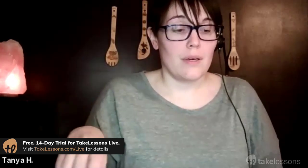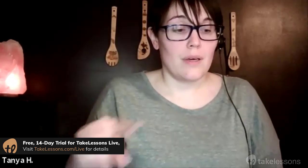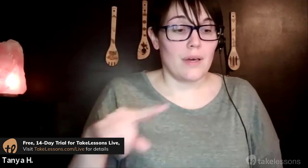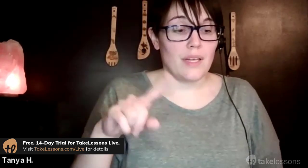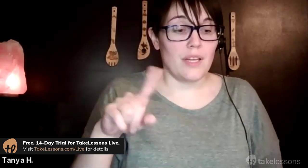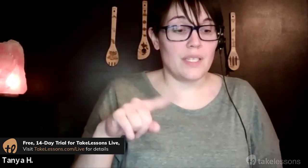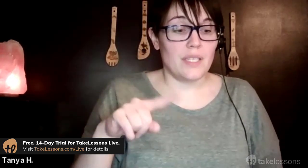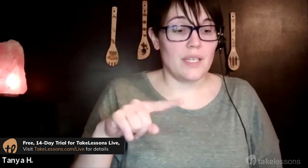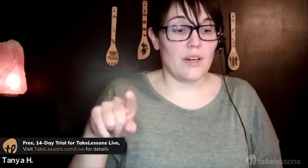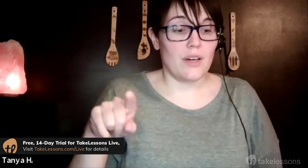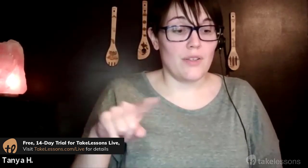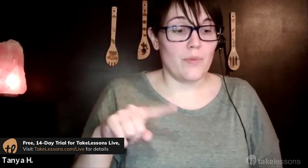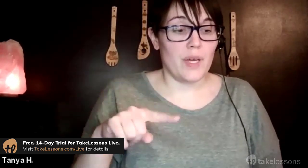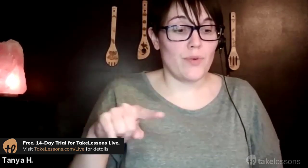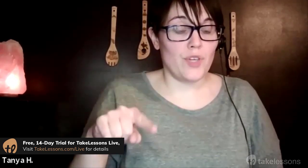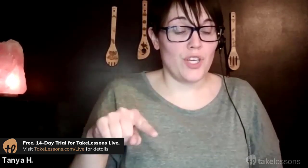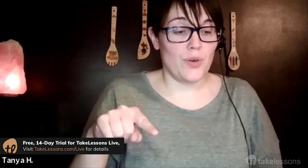I know I did all the way through Q.